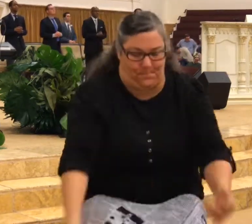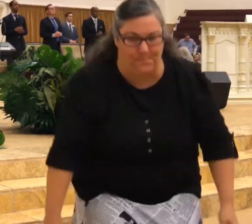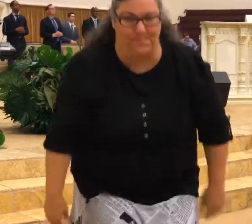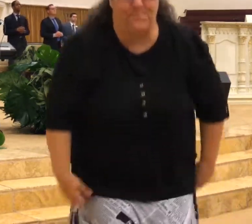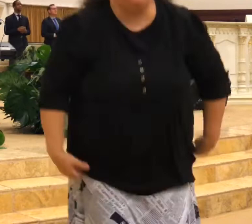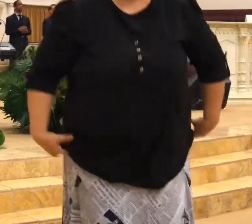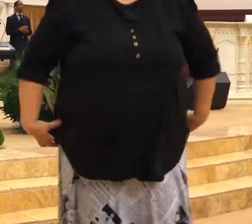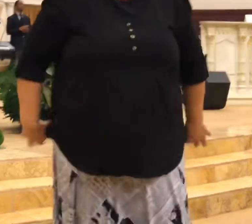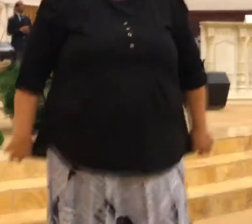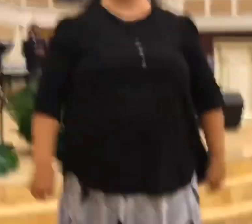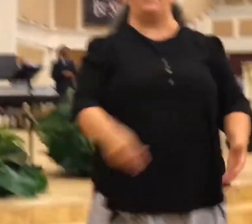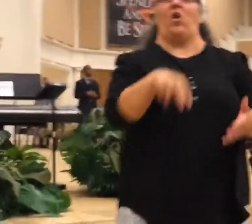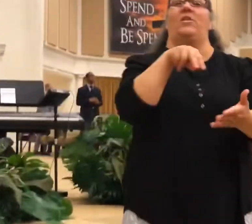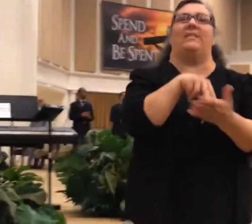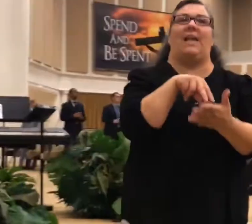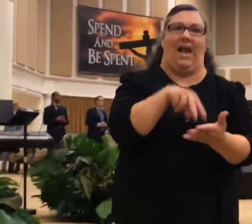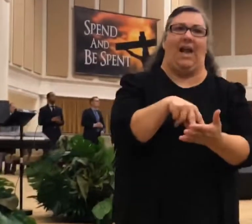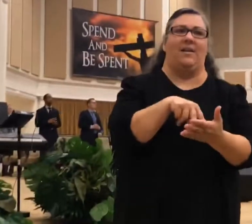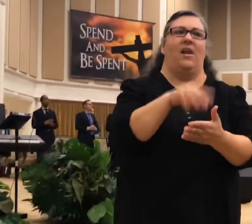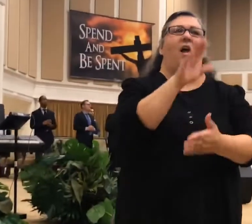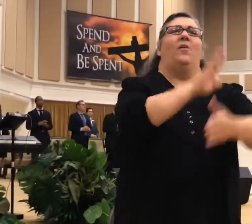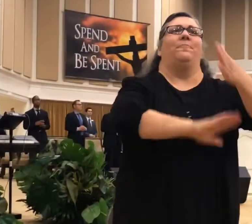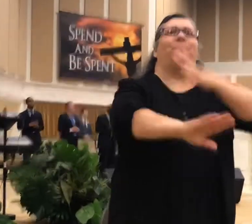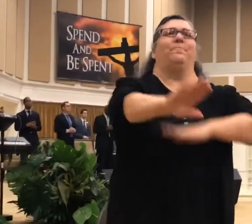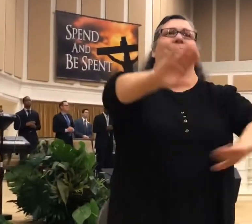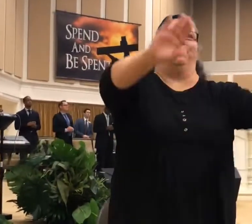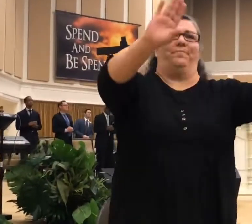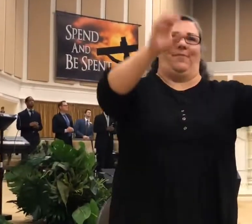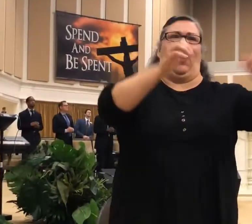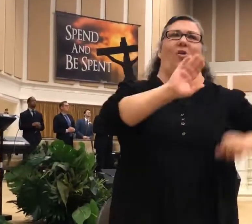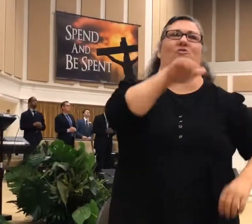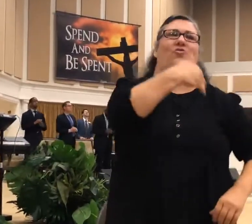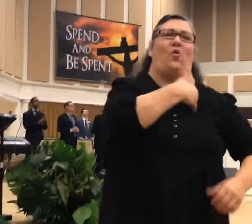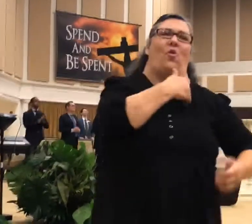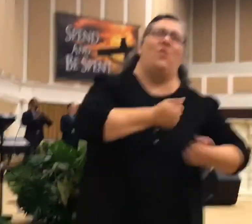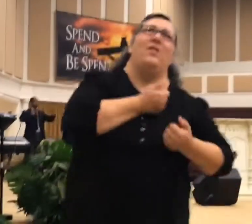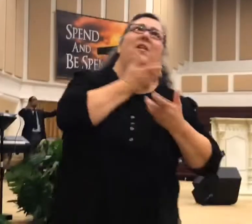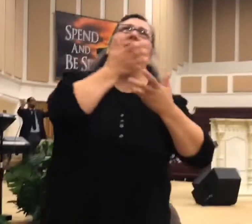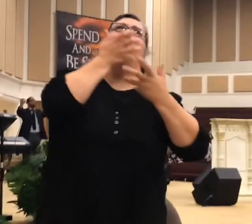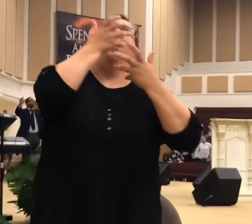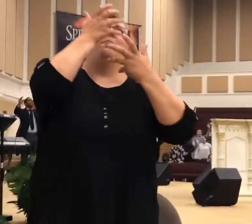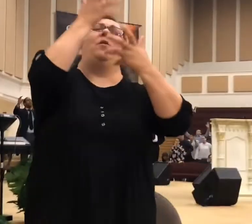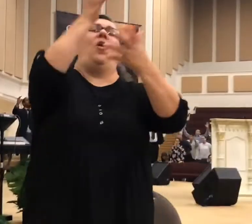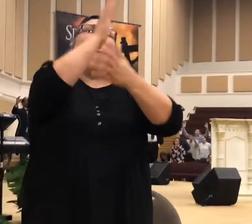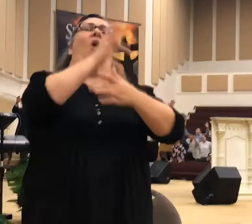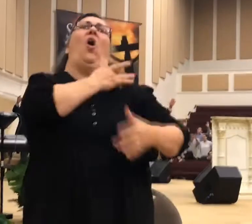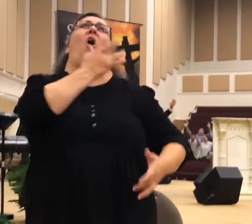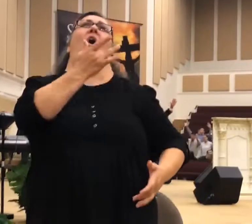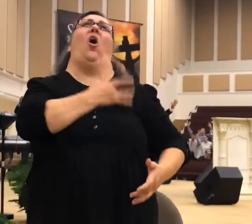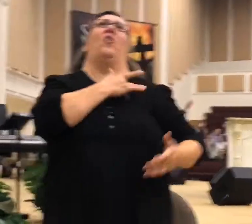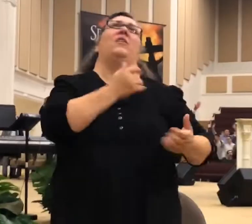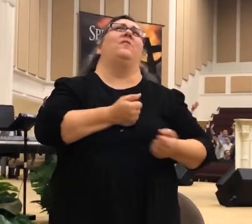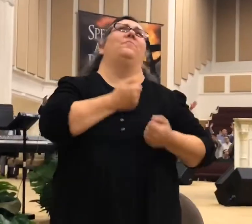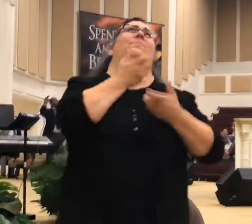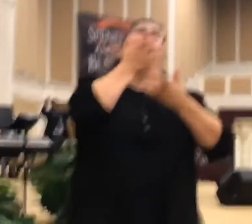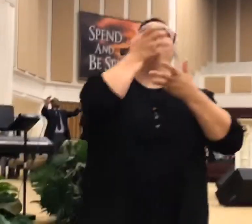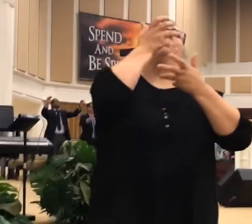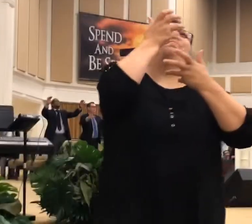Lord. Let's stand. Let's lift our soul to Him. Let's lift our heart to His heart.